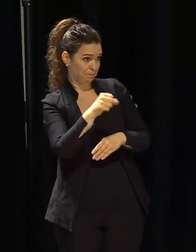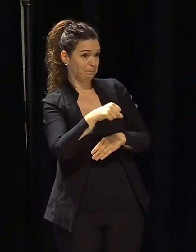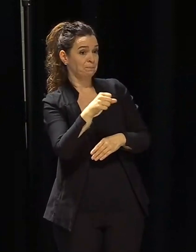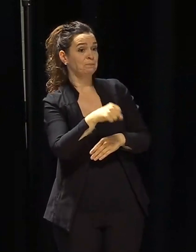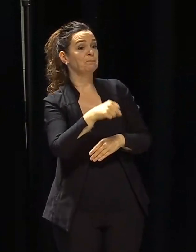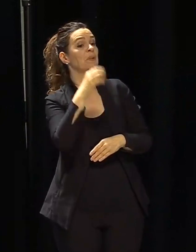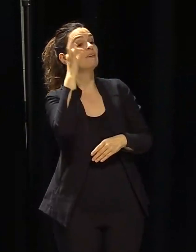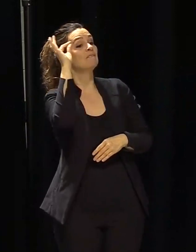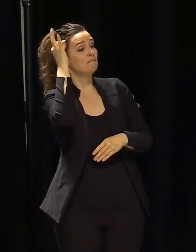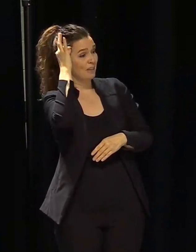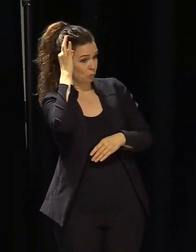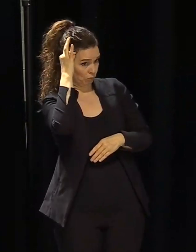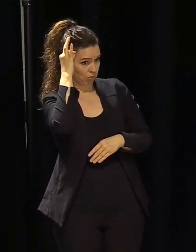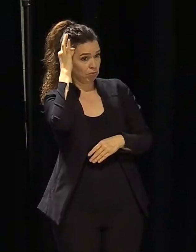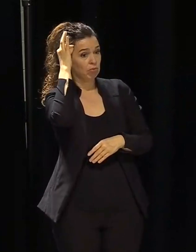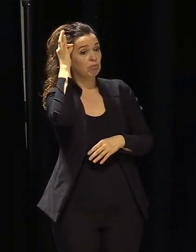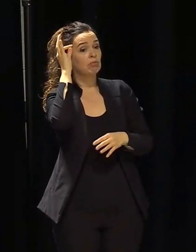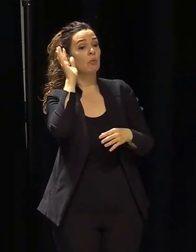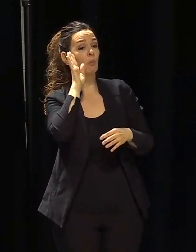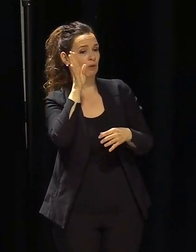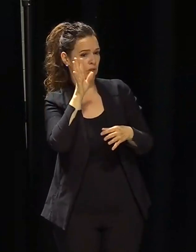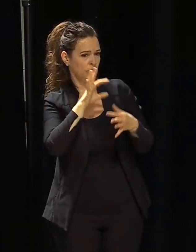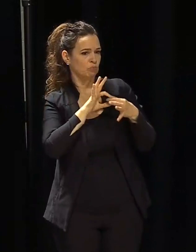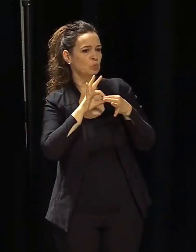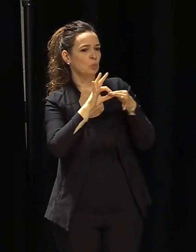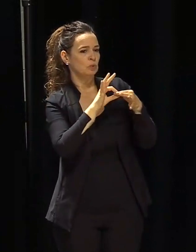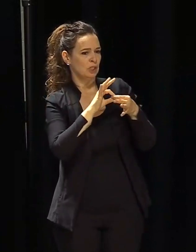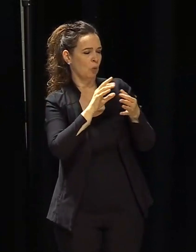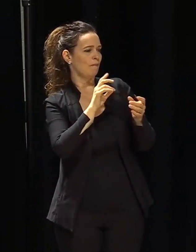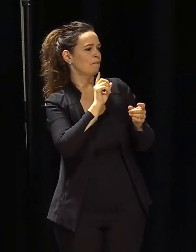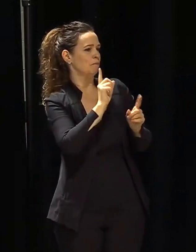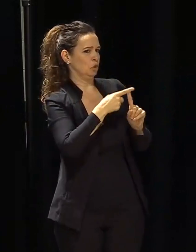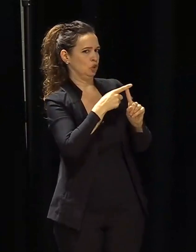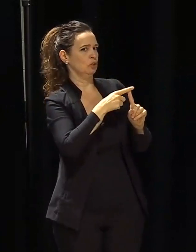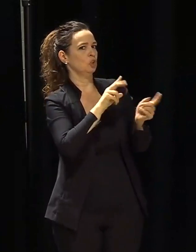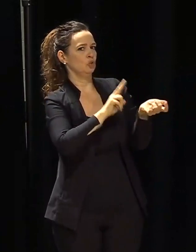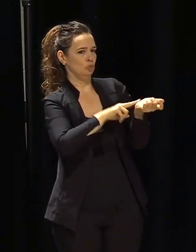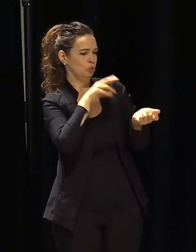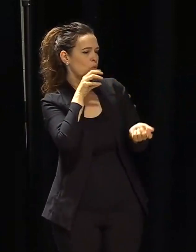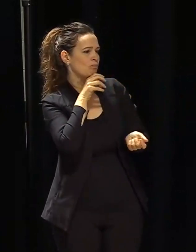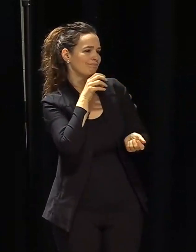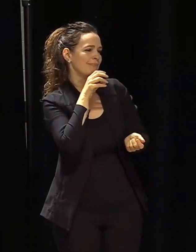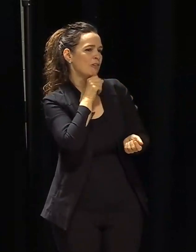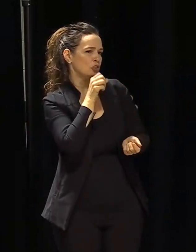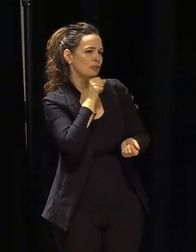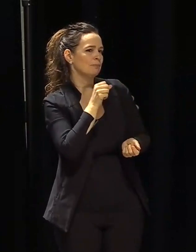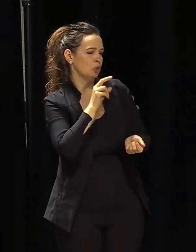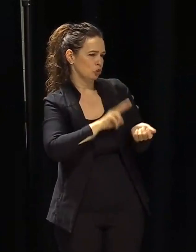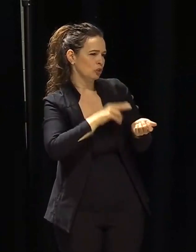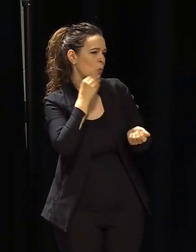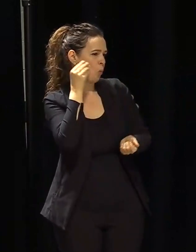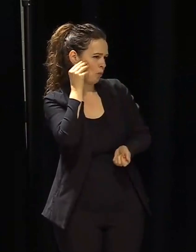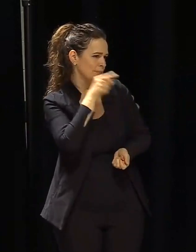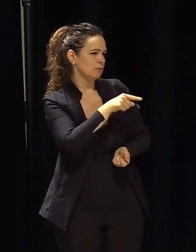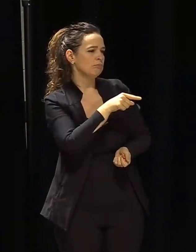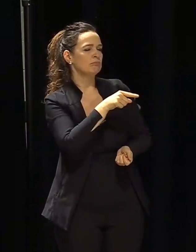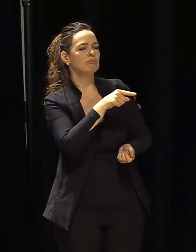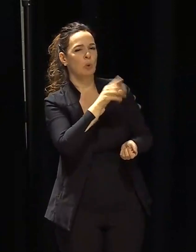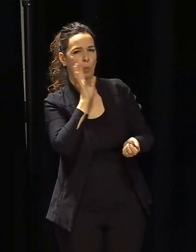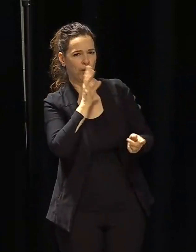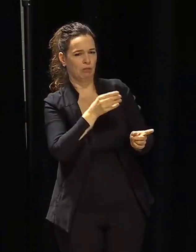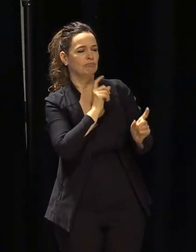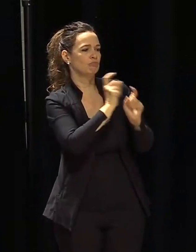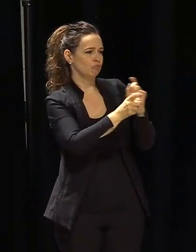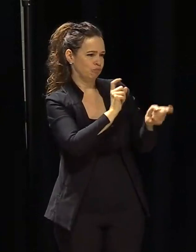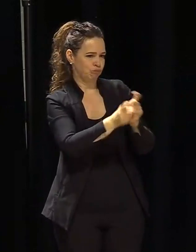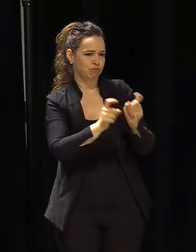the nursing home distribution, and then the state's working with the hospitals right now that have the